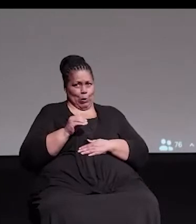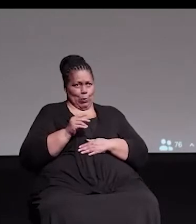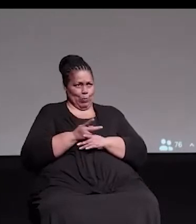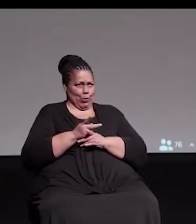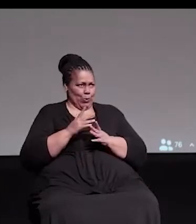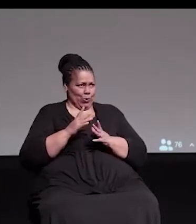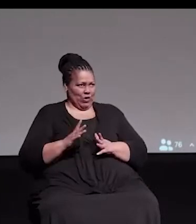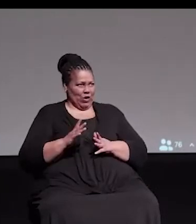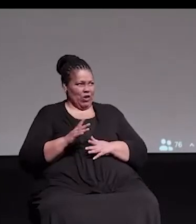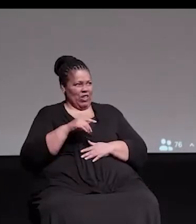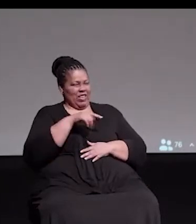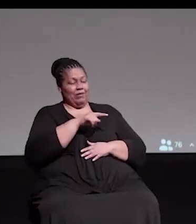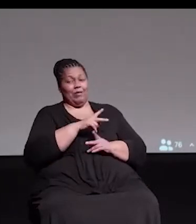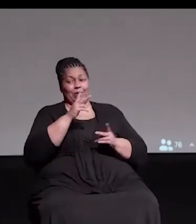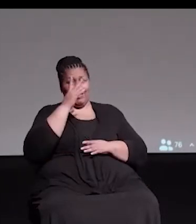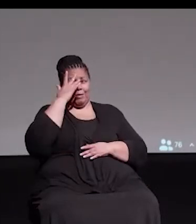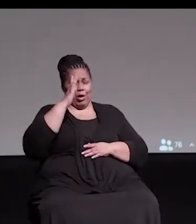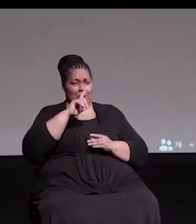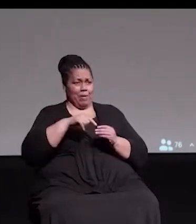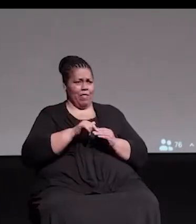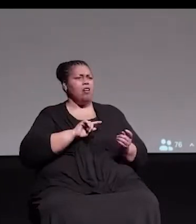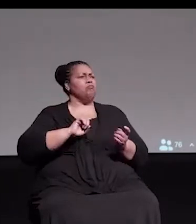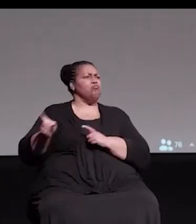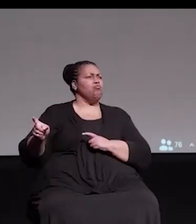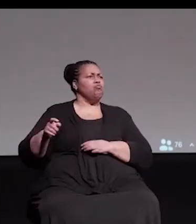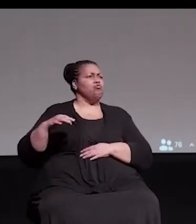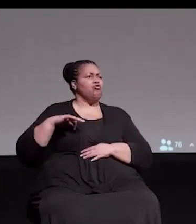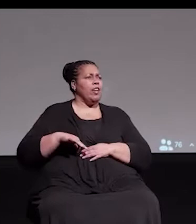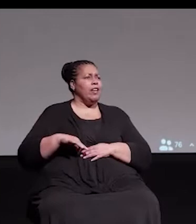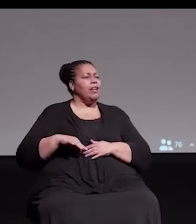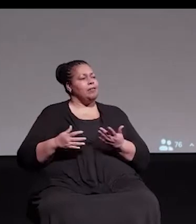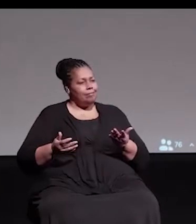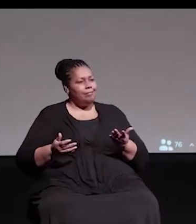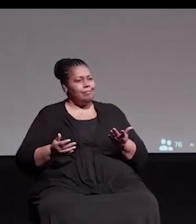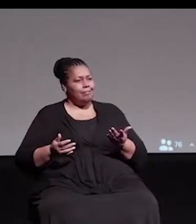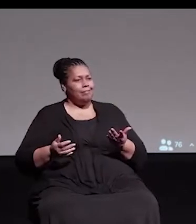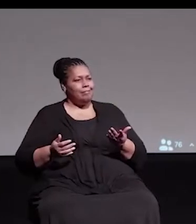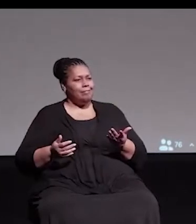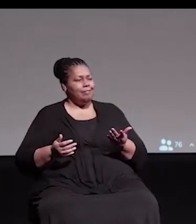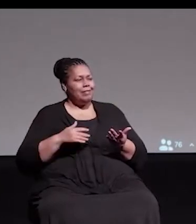the director was very smart about that,